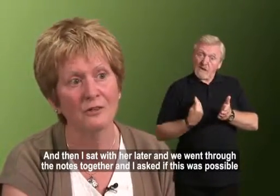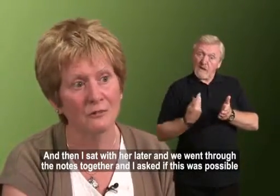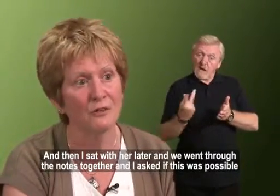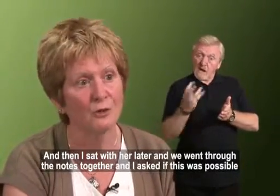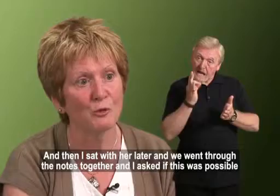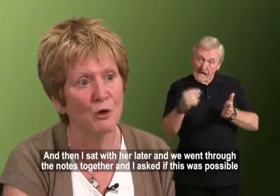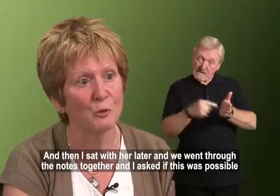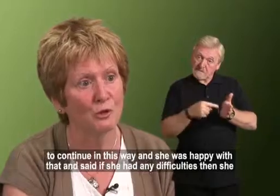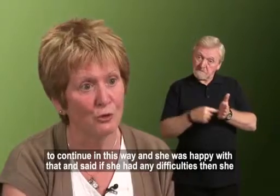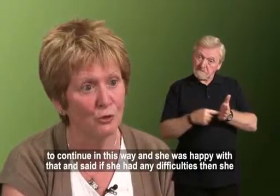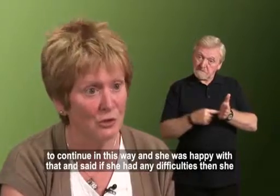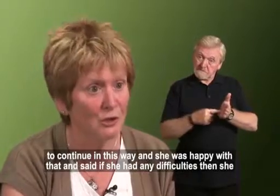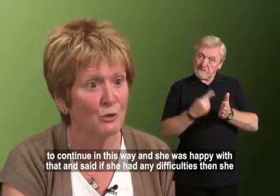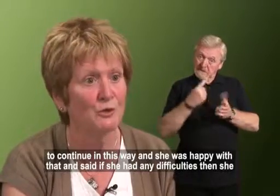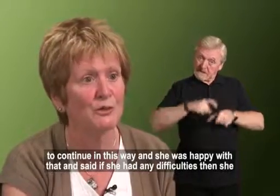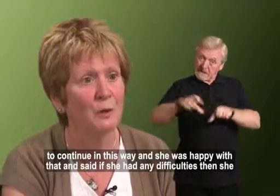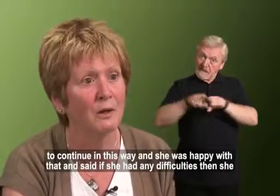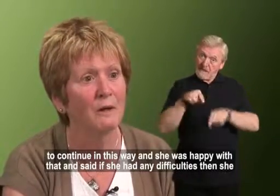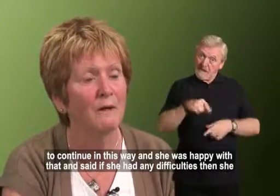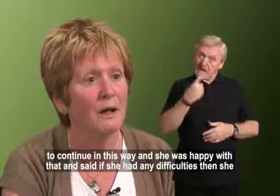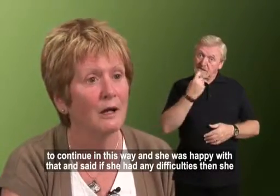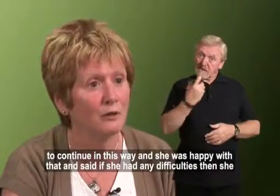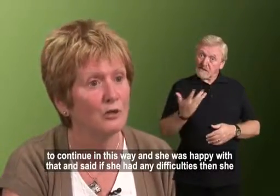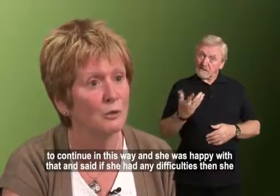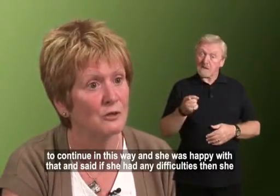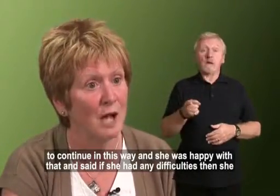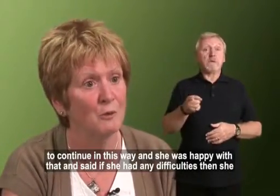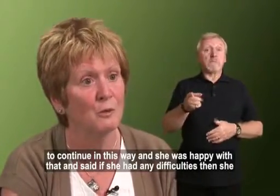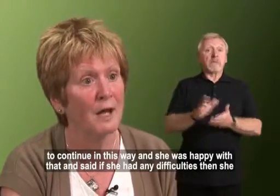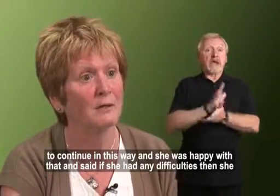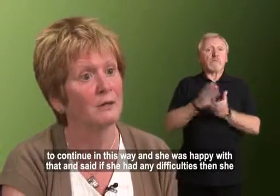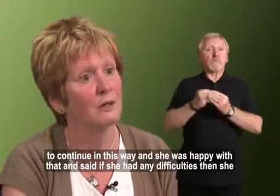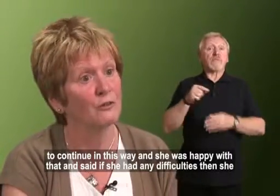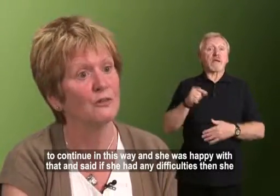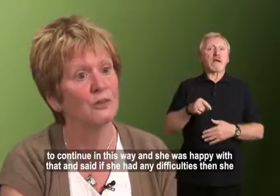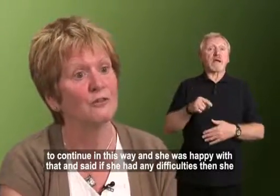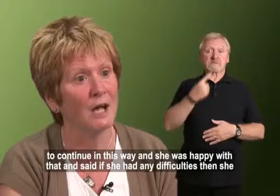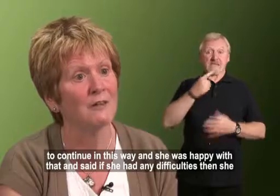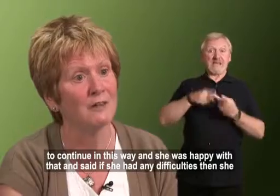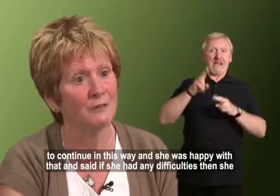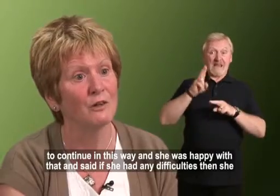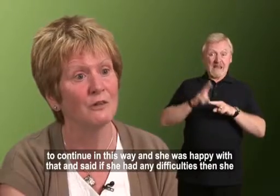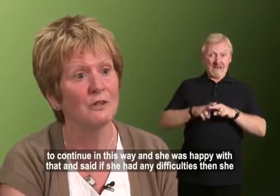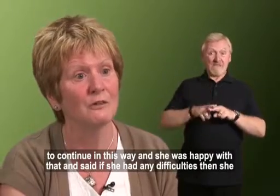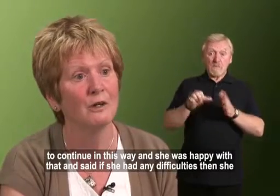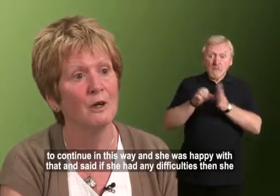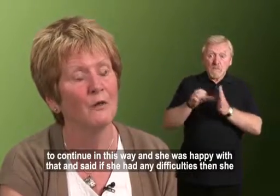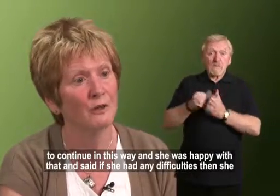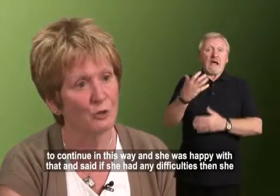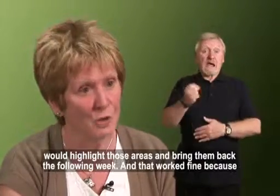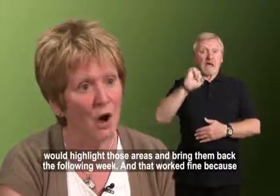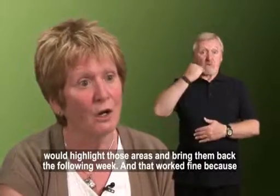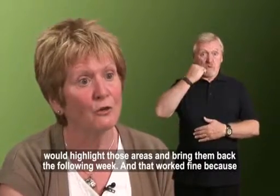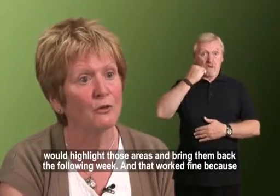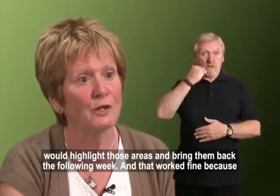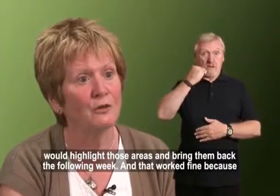I asked if this was possible to continue in this way. And she was happy with that. And she said if she had any difficulties, then